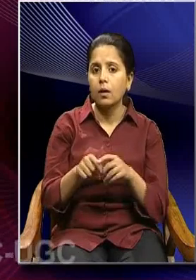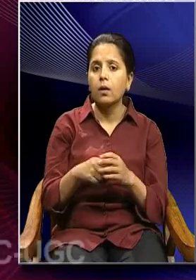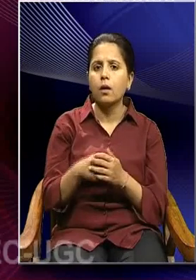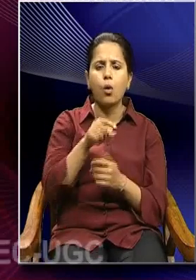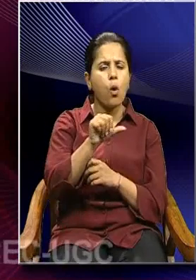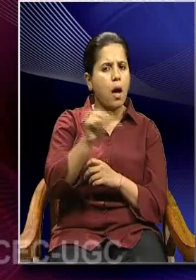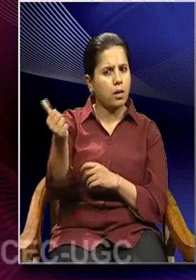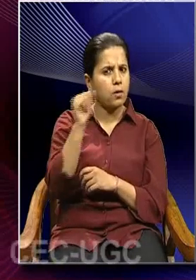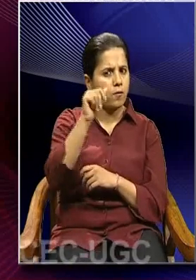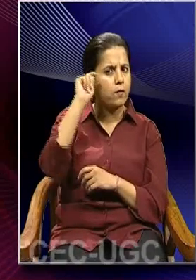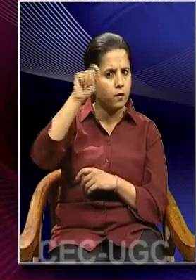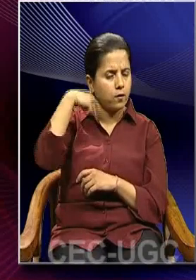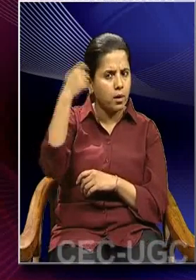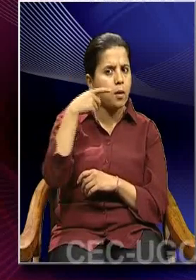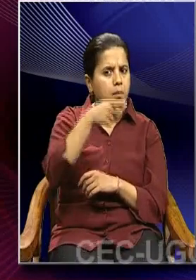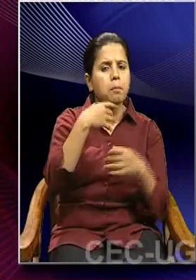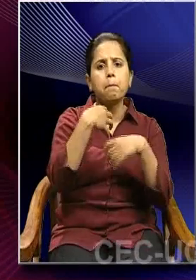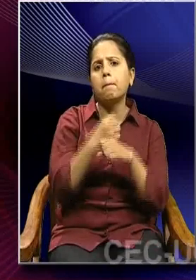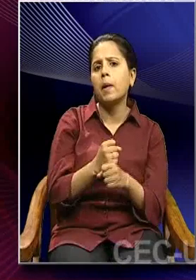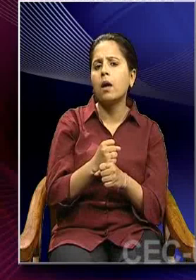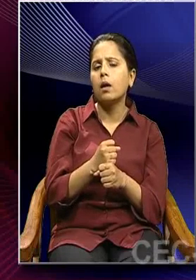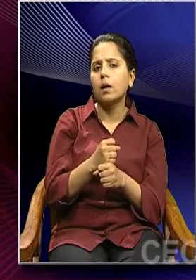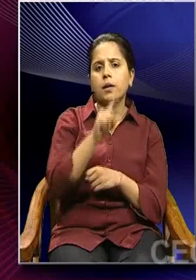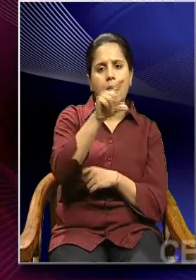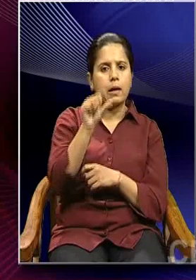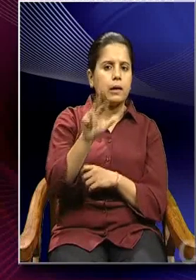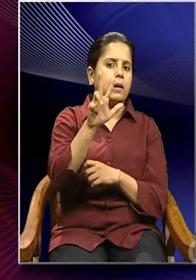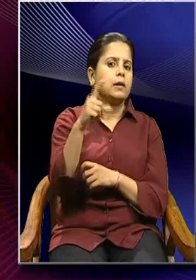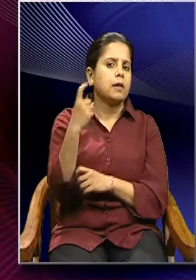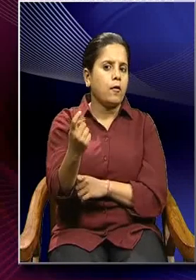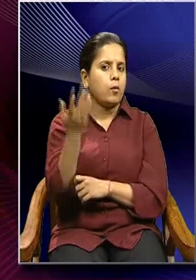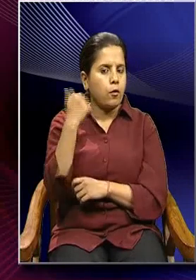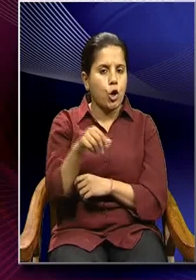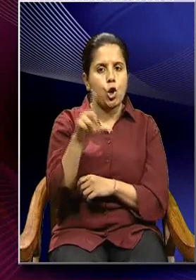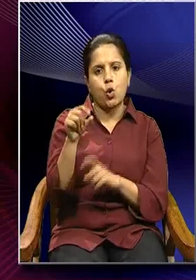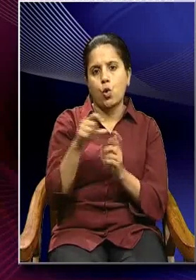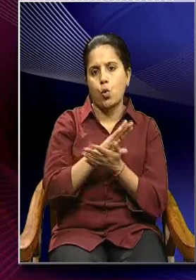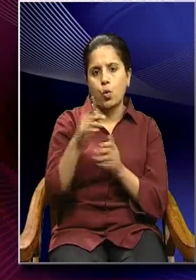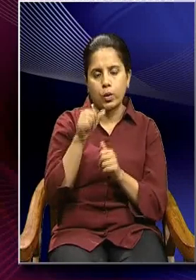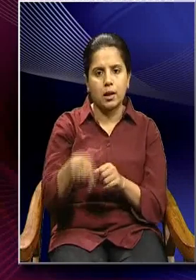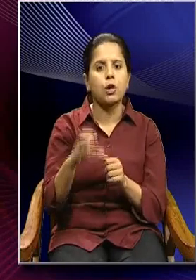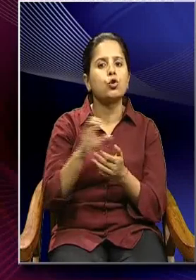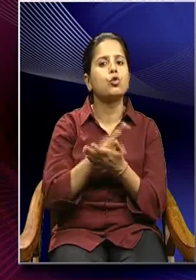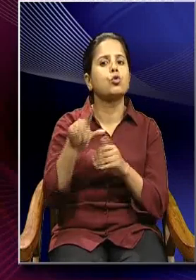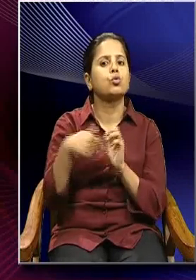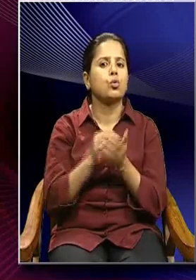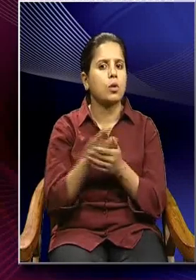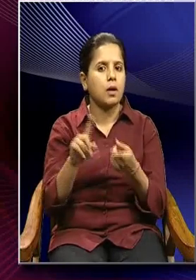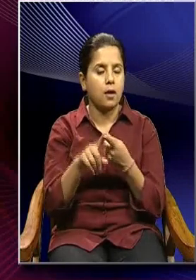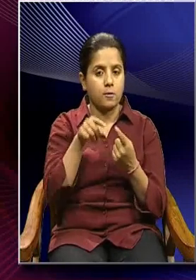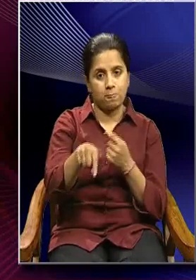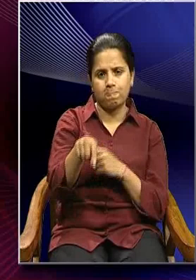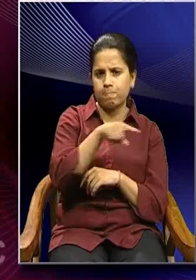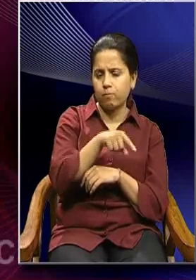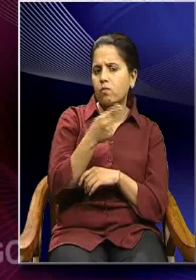his another film, basically, which was made in 1987, which was Halodiya Choraye Baodhan Kali, which